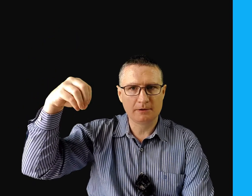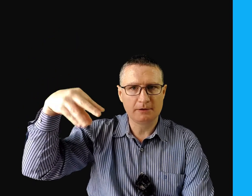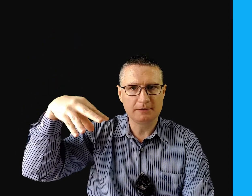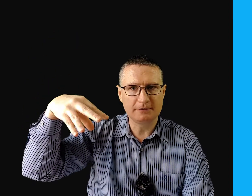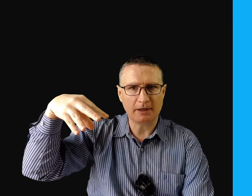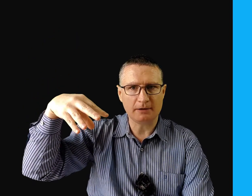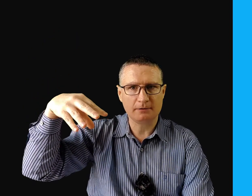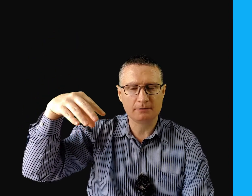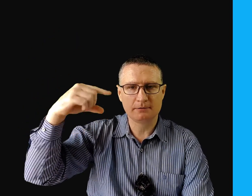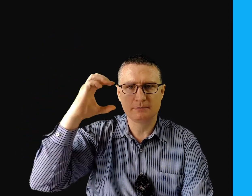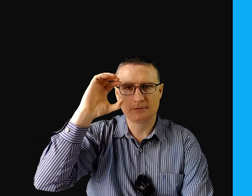Sun.